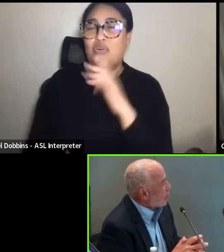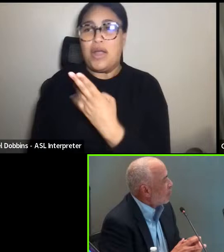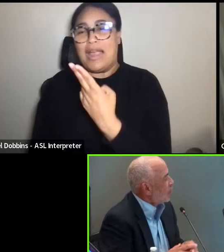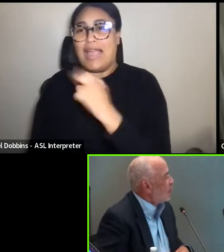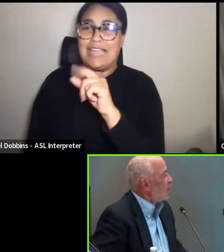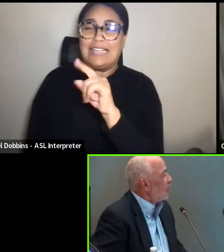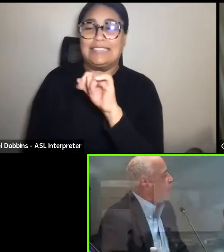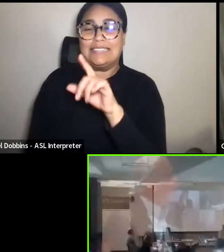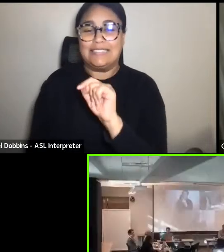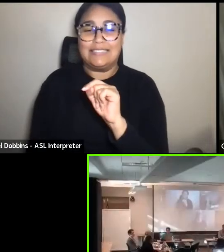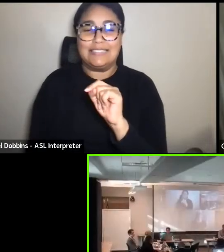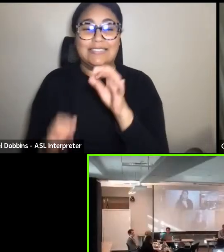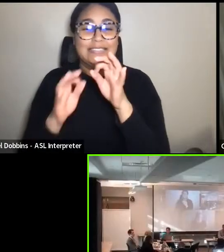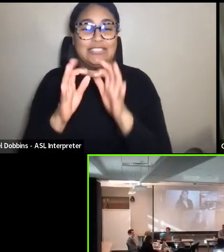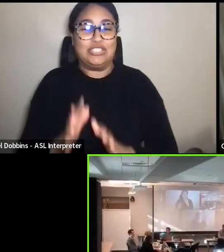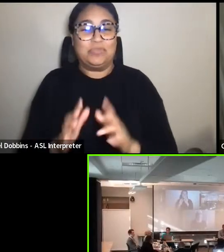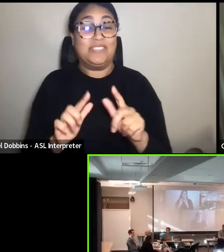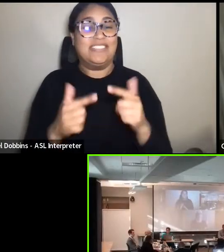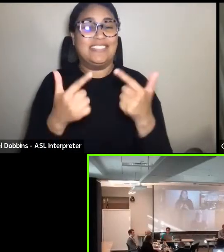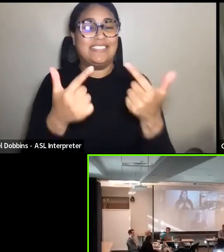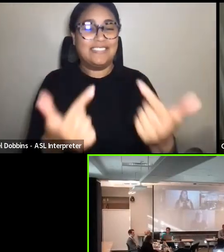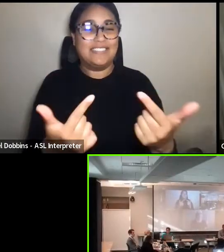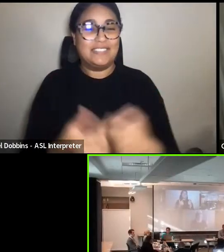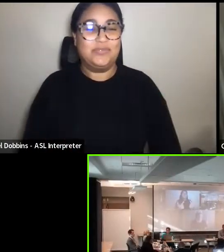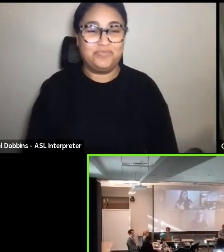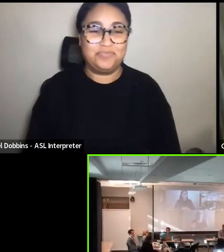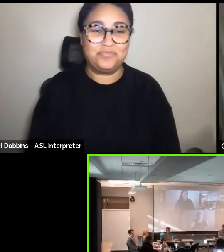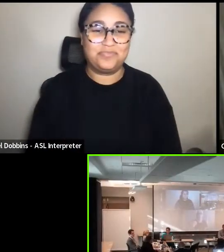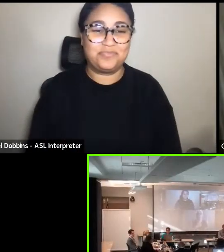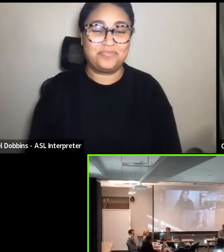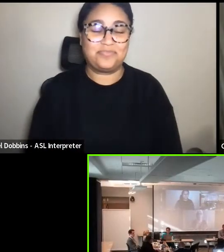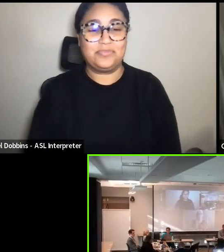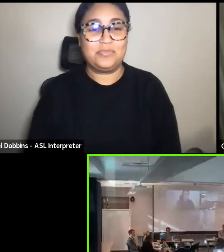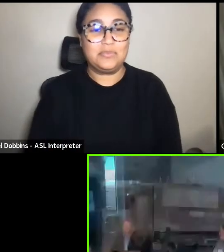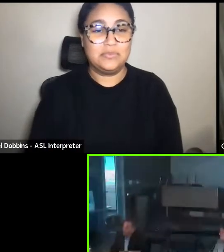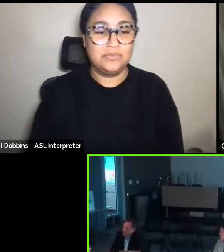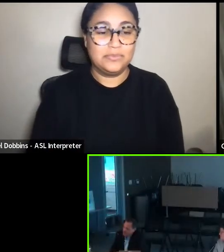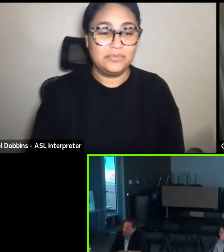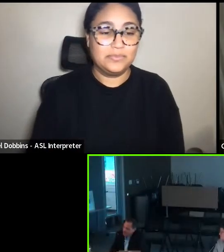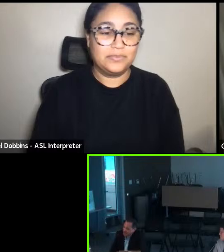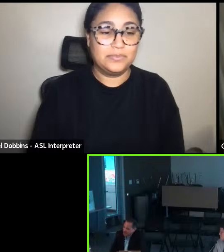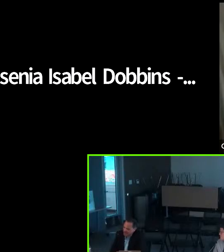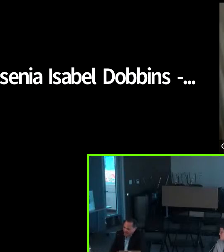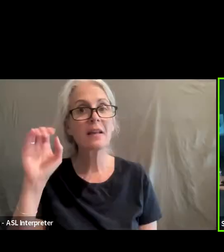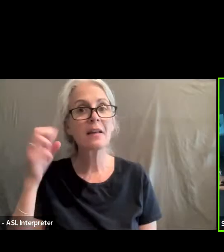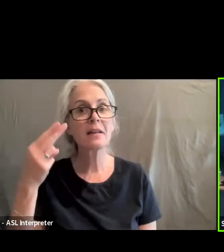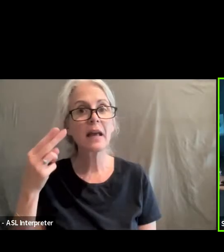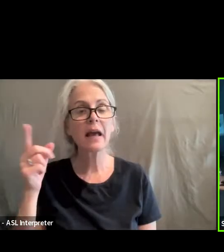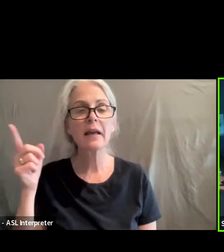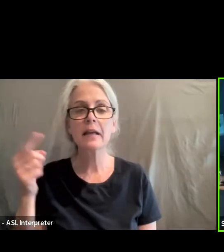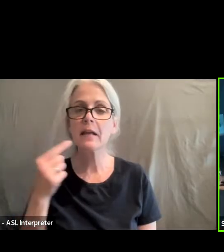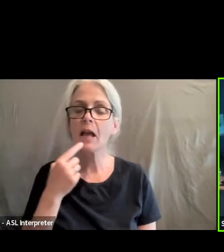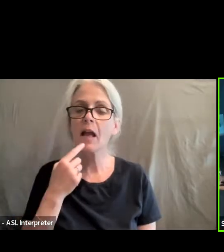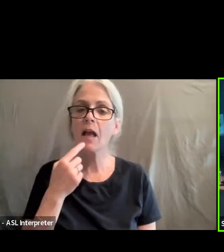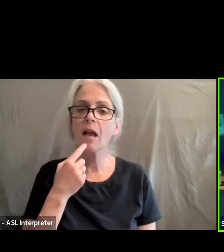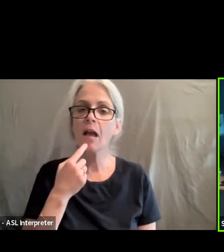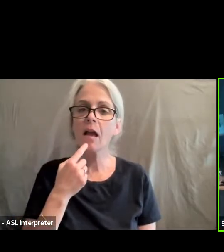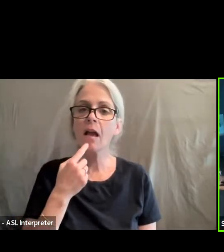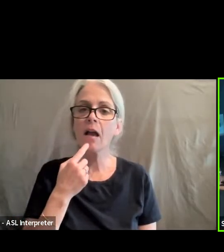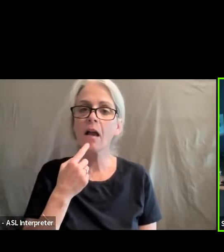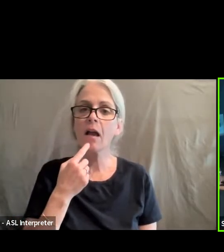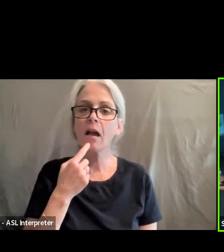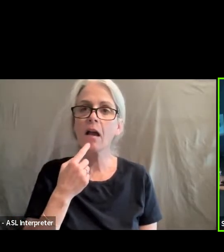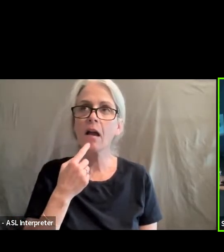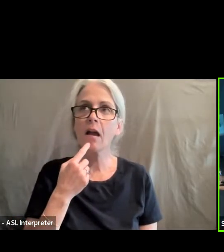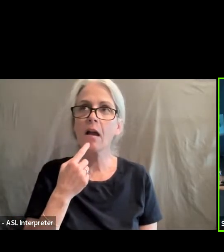importance I think we were in a meeting yesterday with Ken Montgomery at DTech, and we were talking. He's like, I mean,